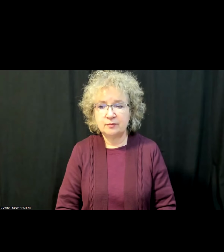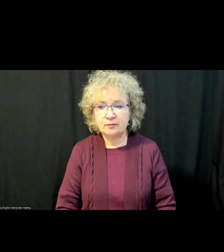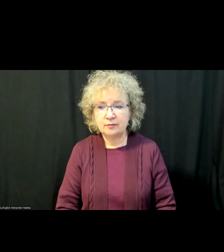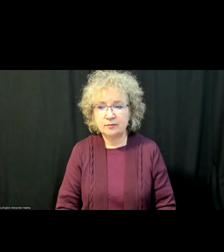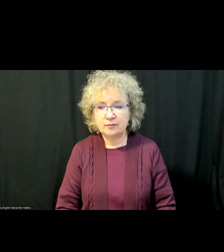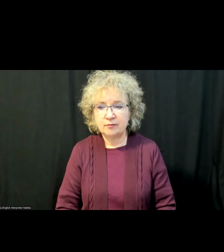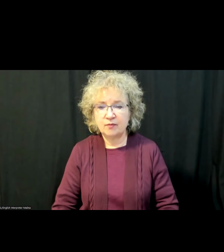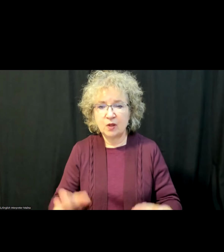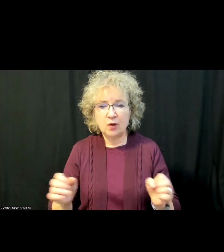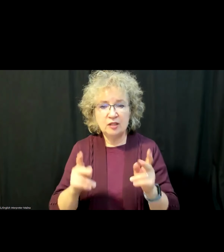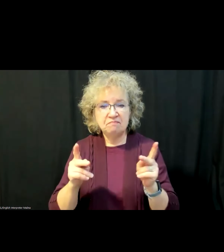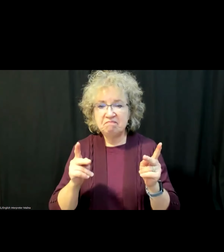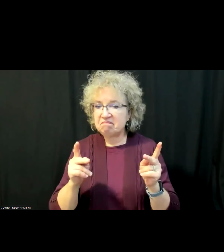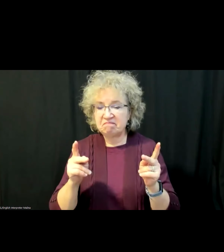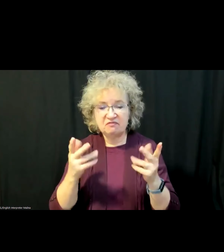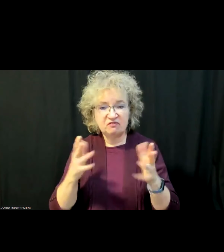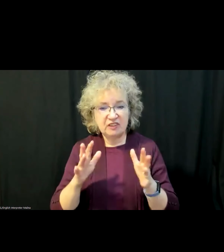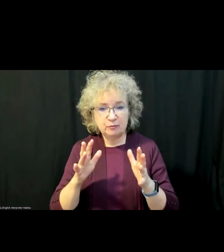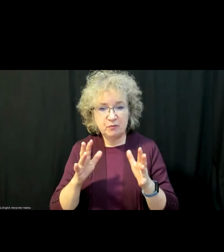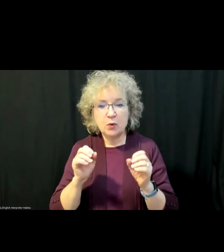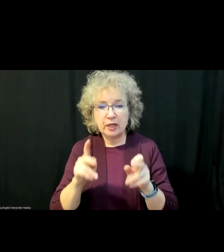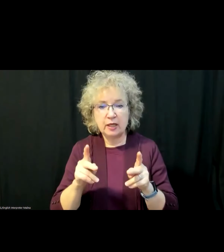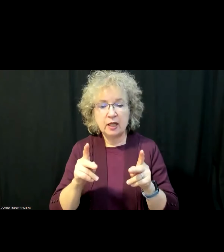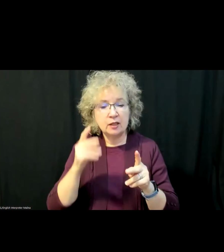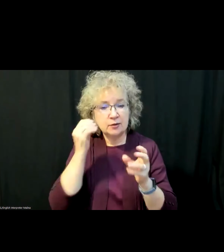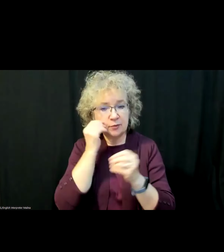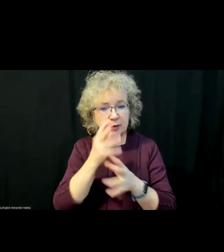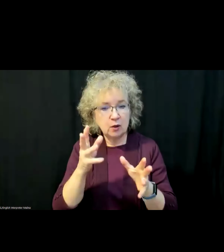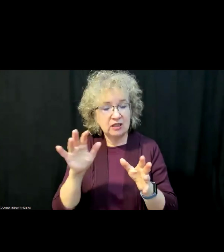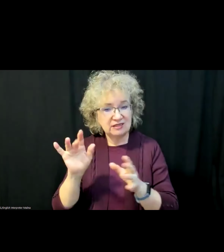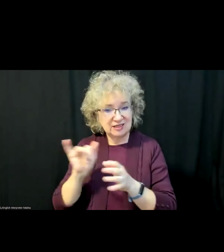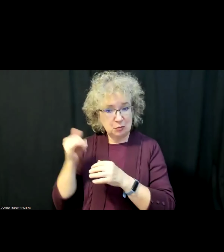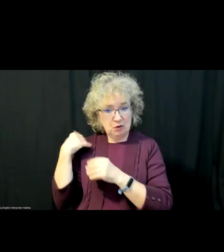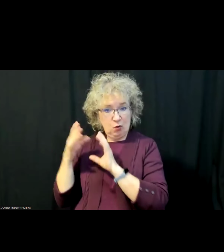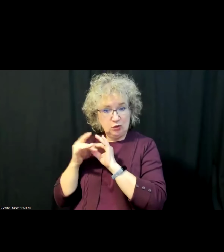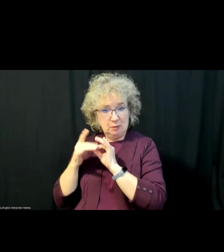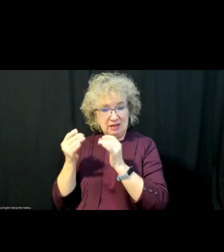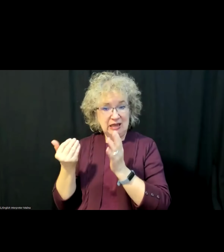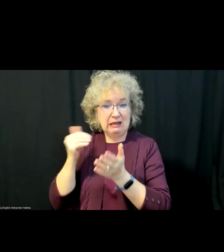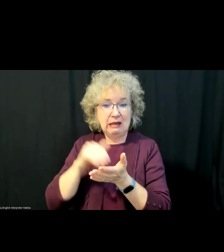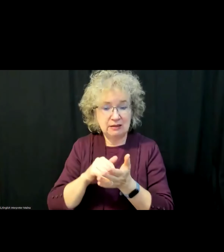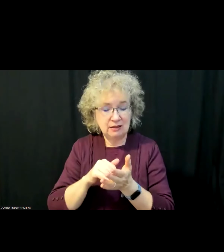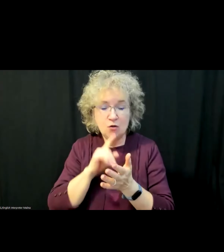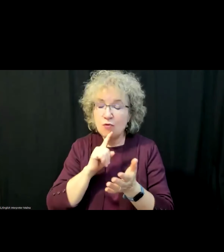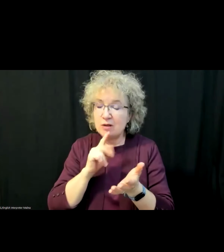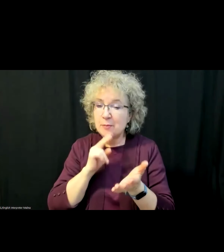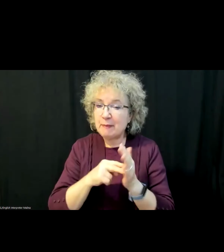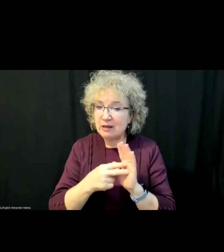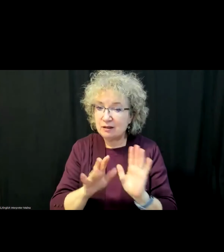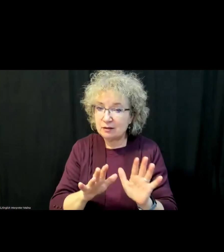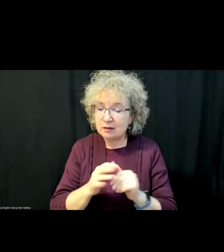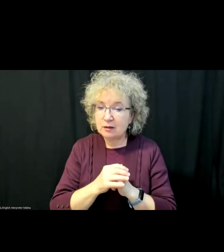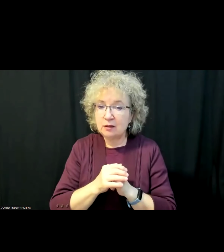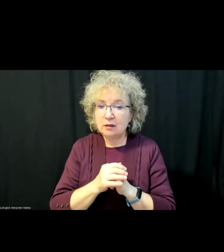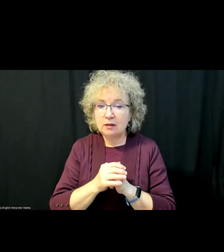All right, so we don't need to talk about anything. I want you to know, I've said this before, but I sincerely mean it. I am at the other